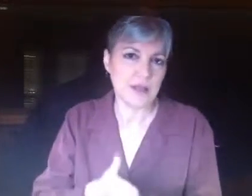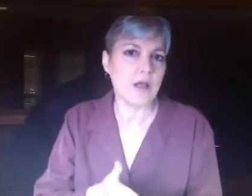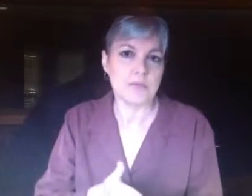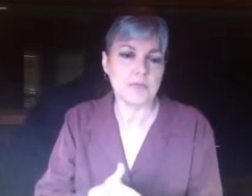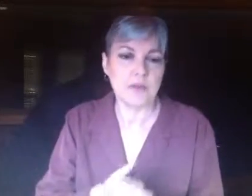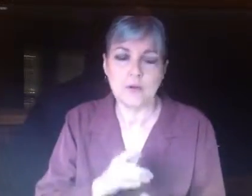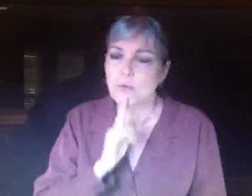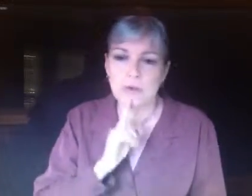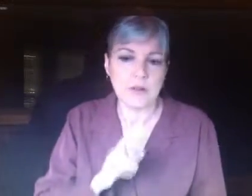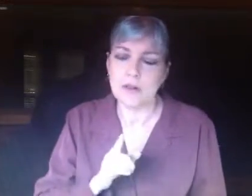moments.